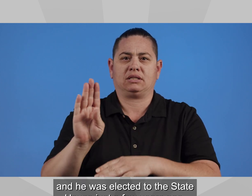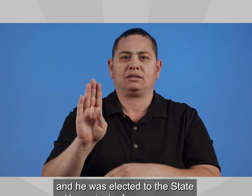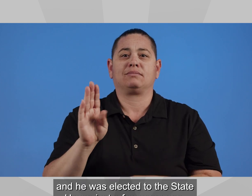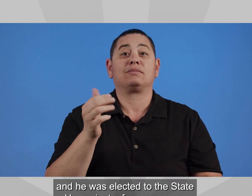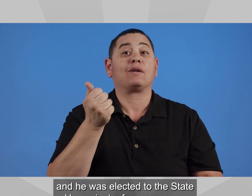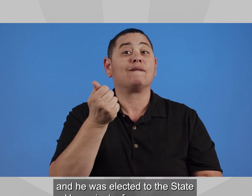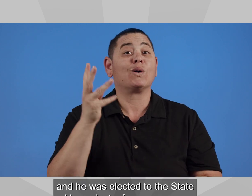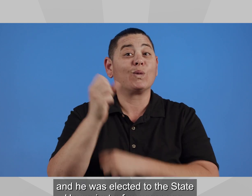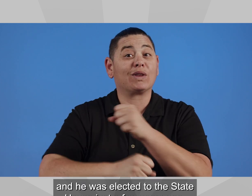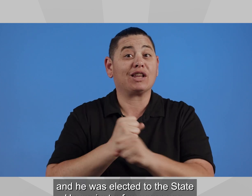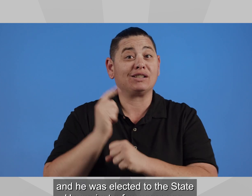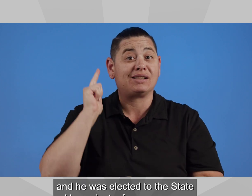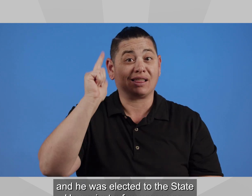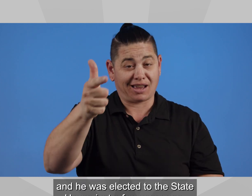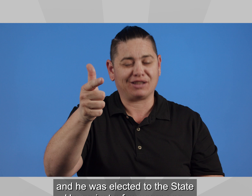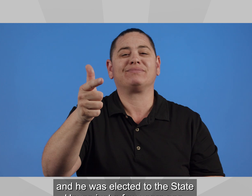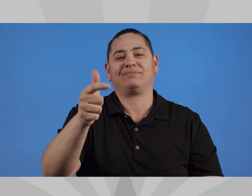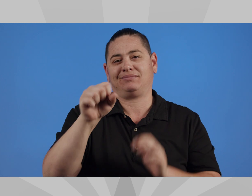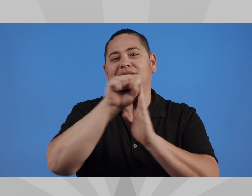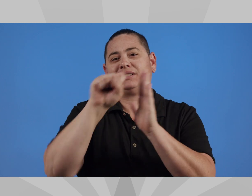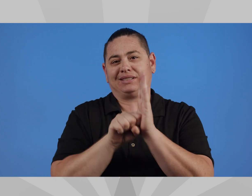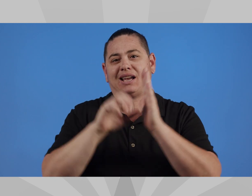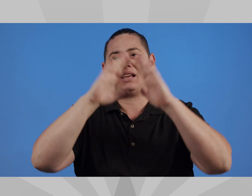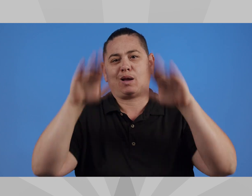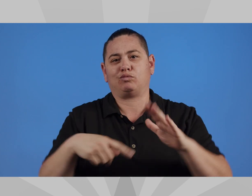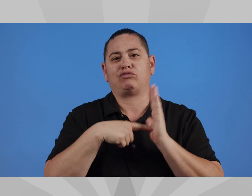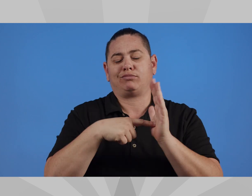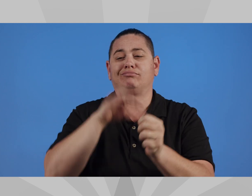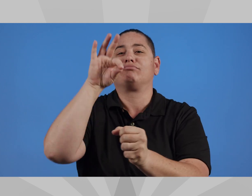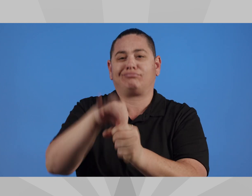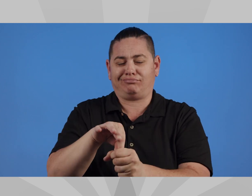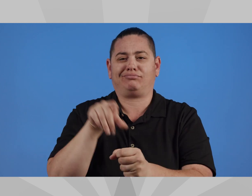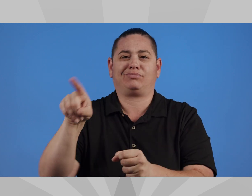was elected to the State House just a few years ago.